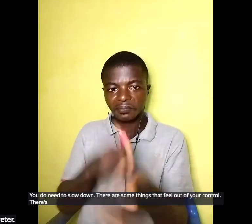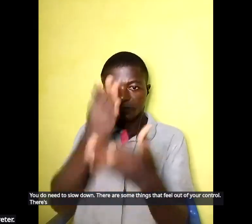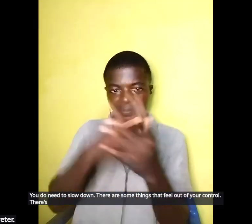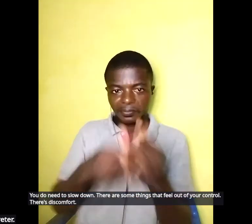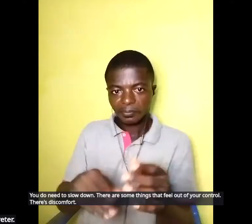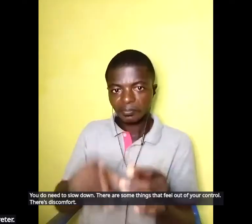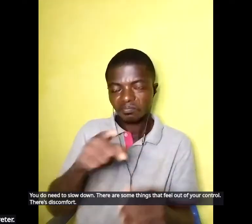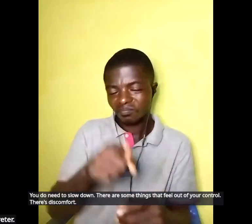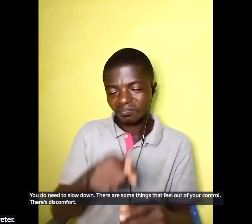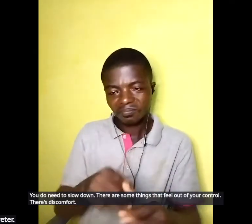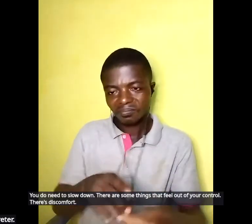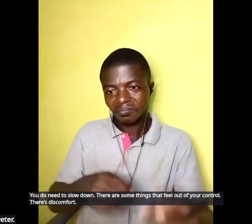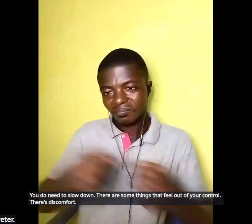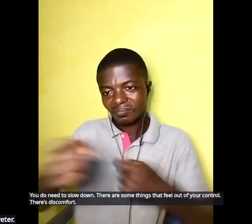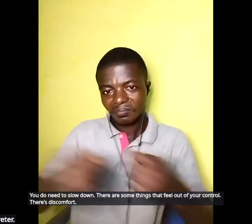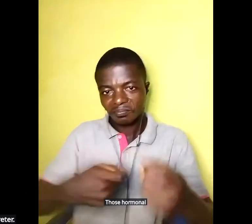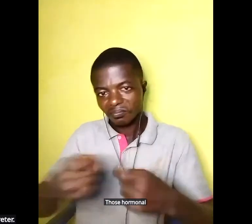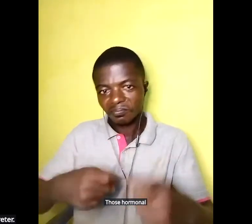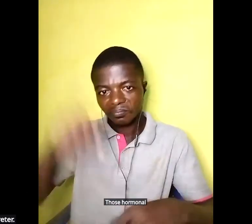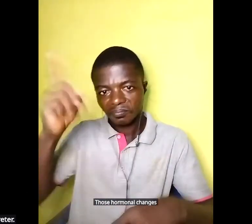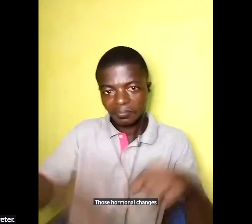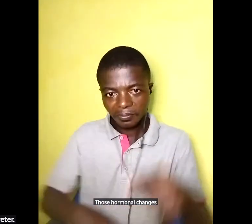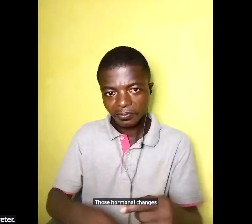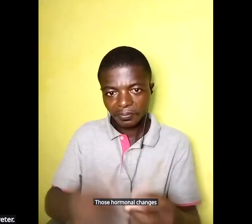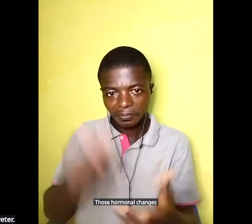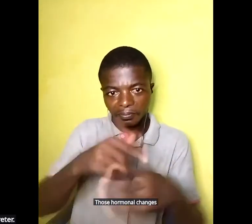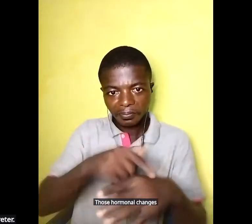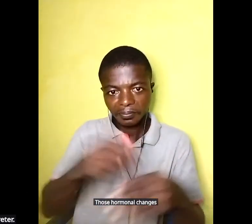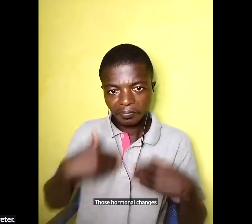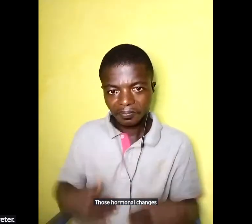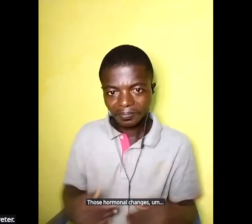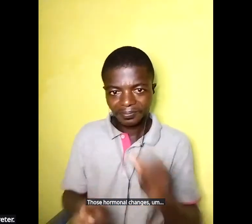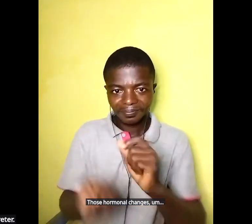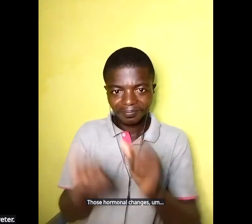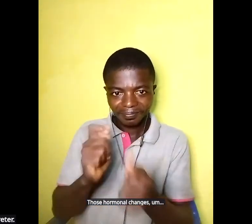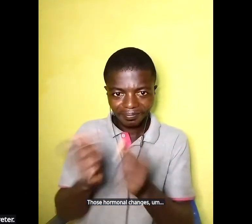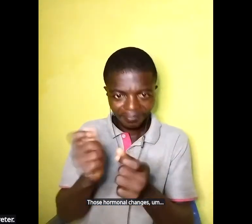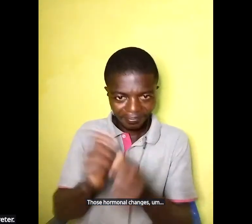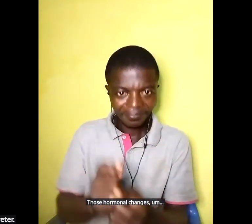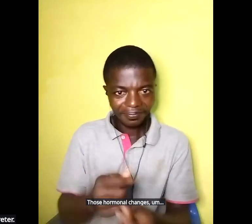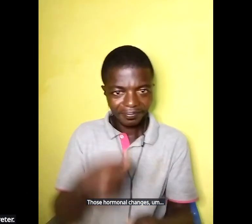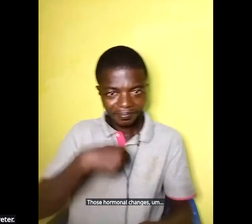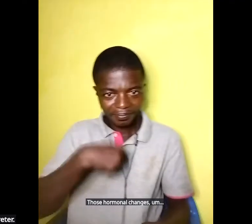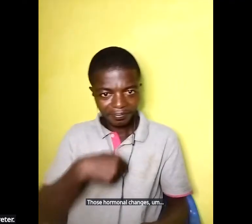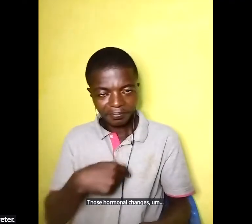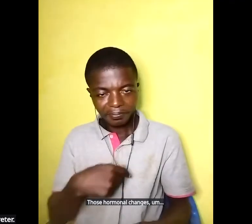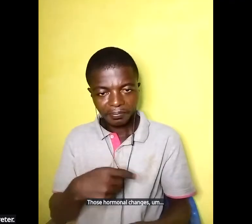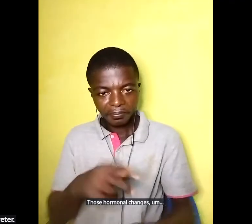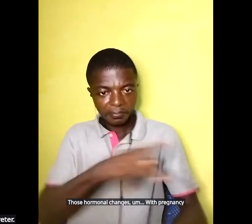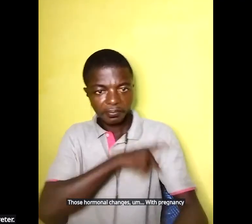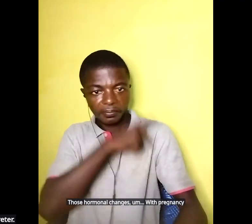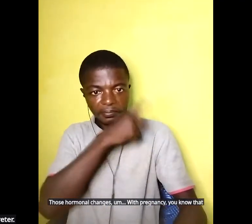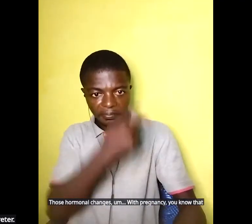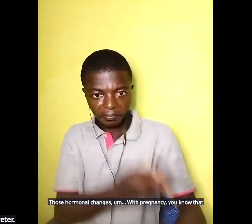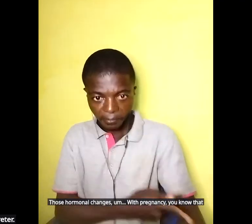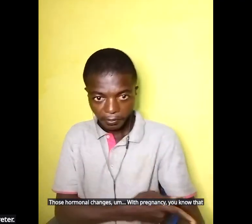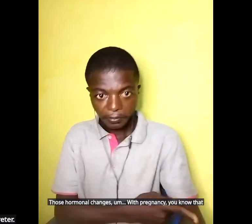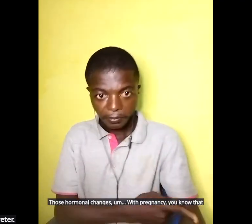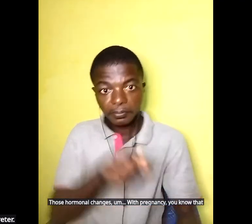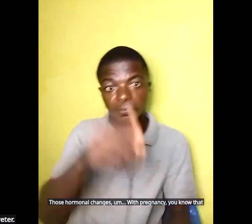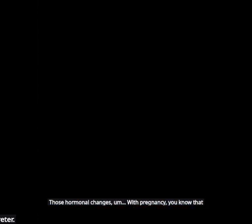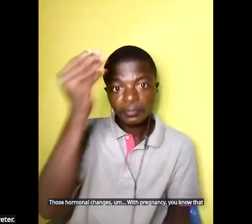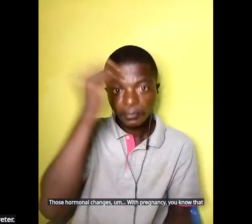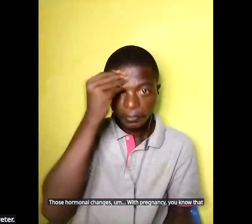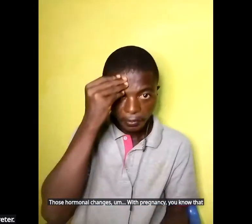discomfort, there's hormonal changes. With pregnancy, you know that